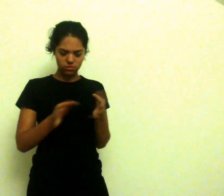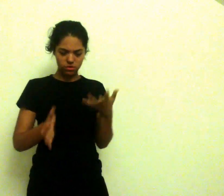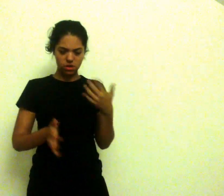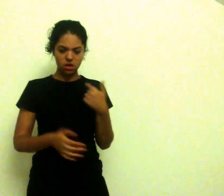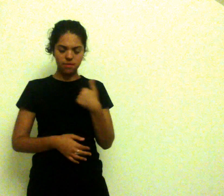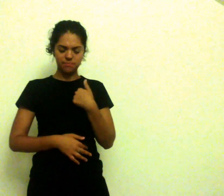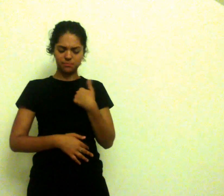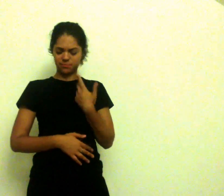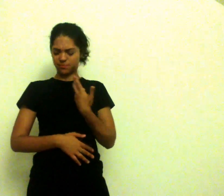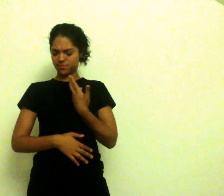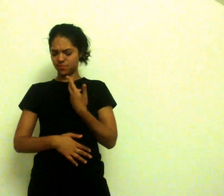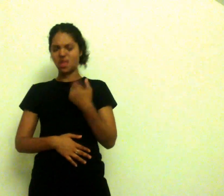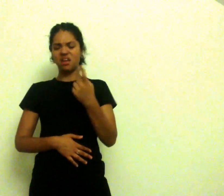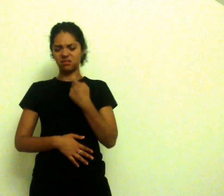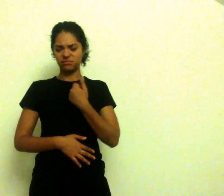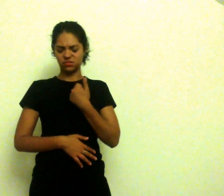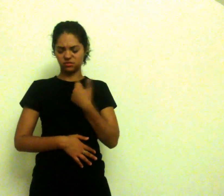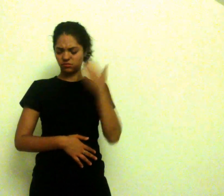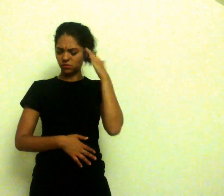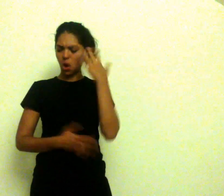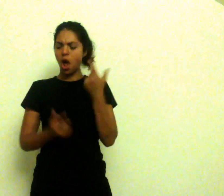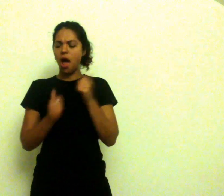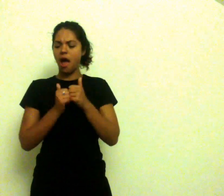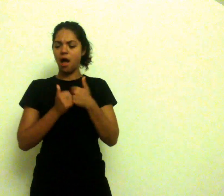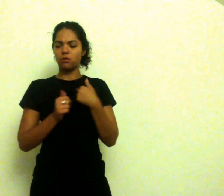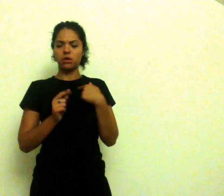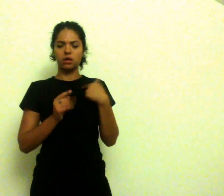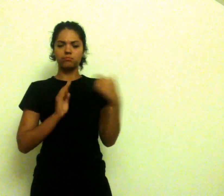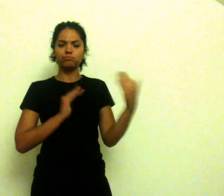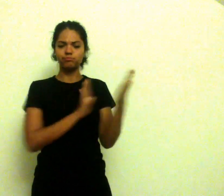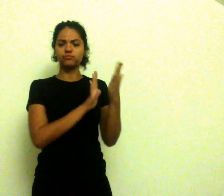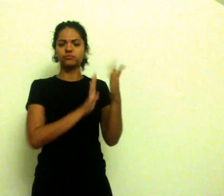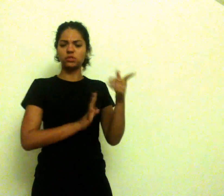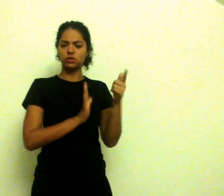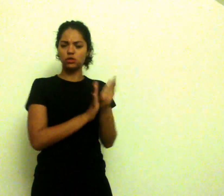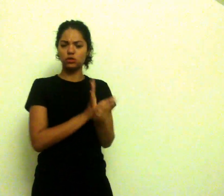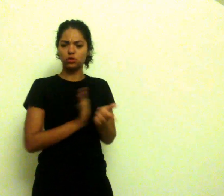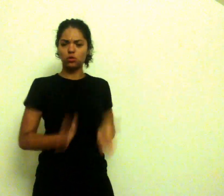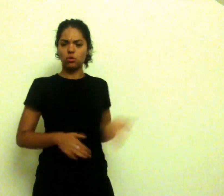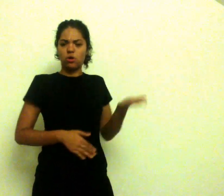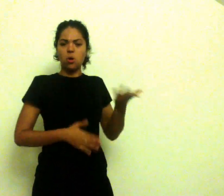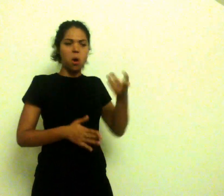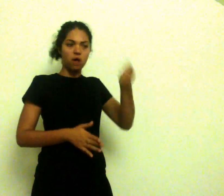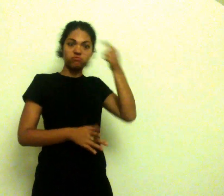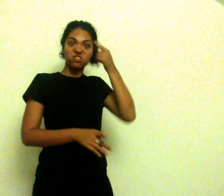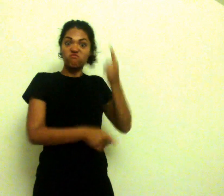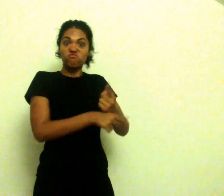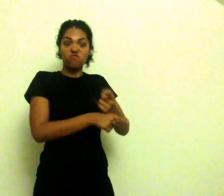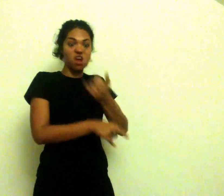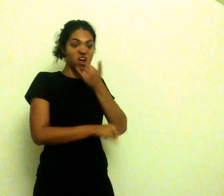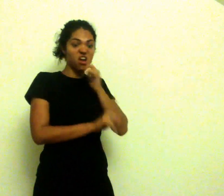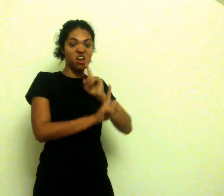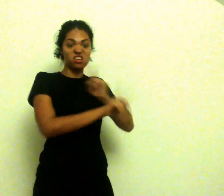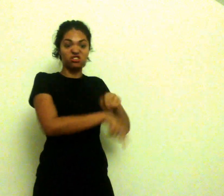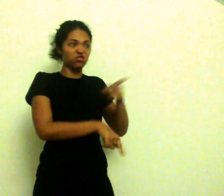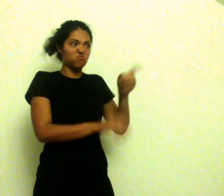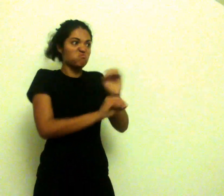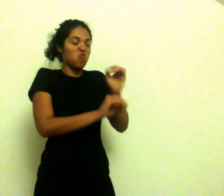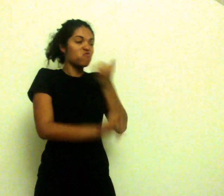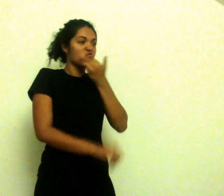sitting across this lawyer who actually believed that line of questioning to be legitimate, how would you answer him? And that's where the real